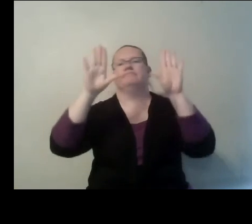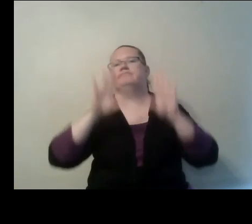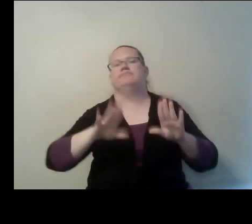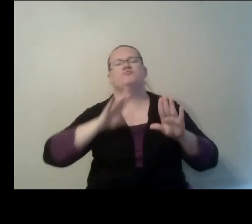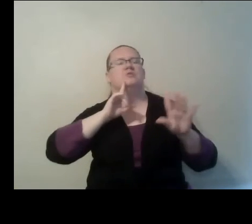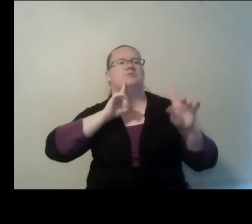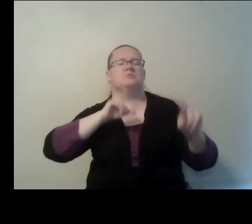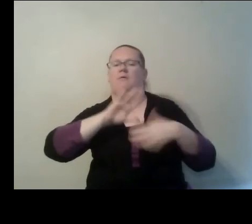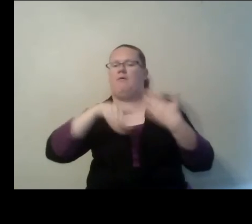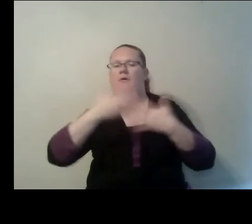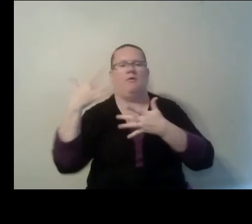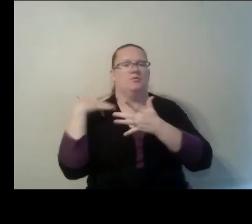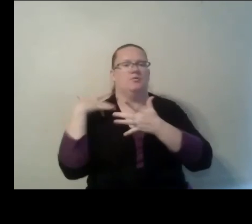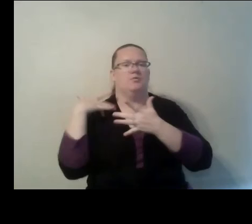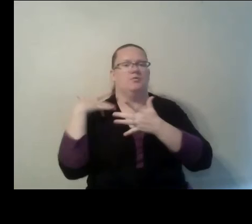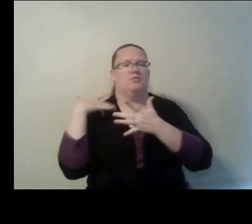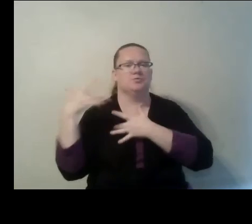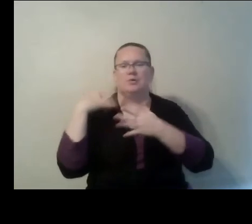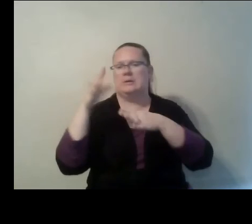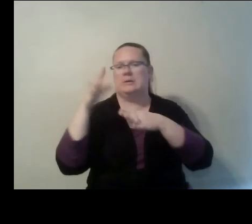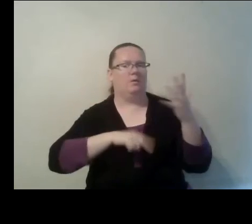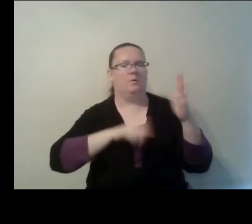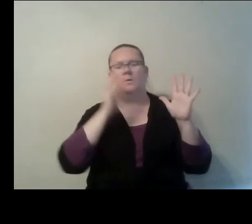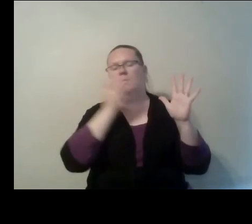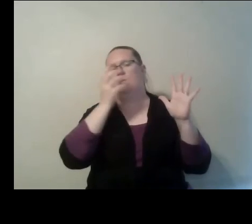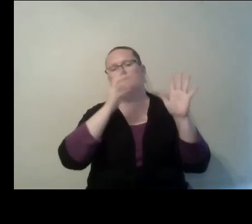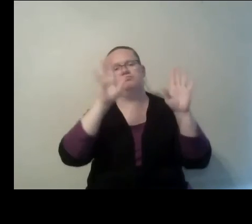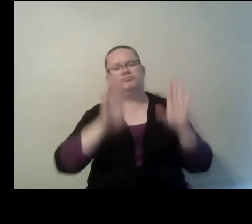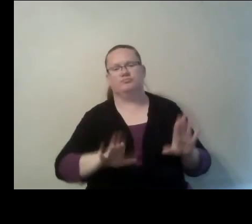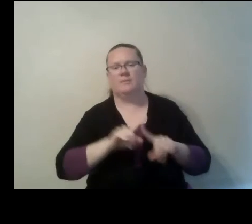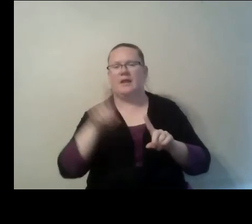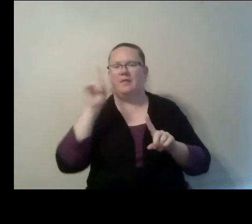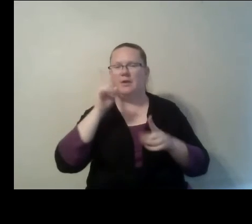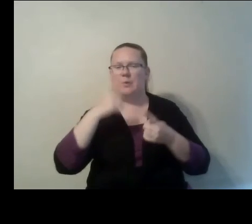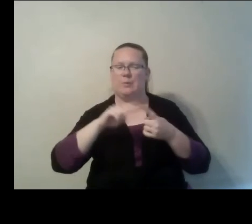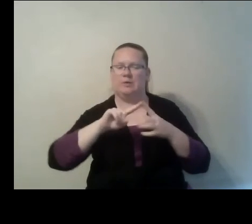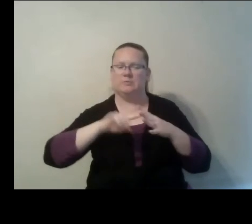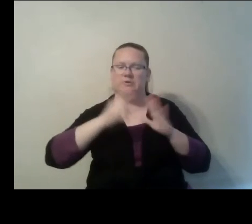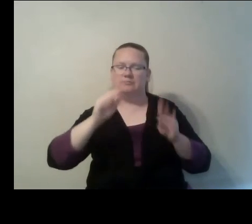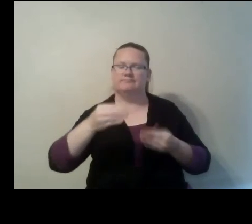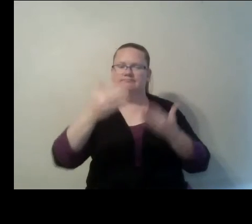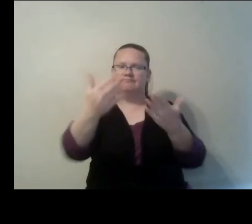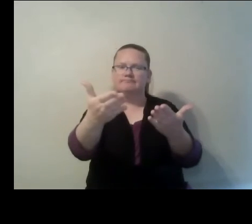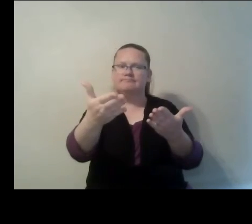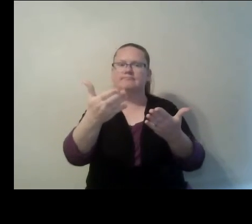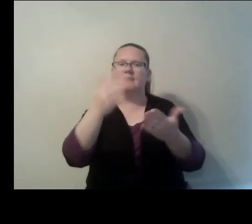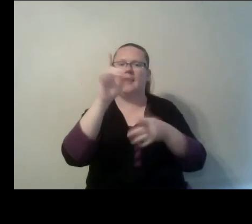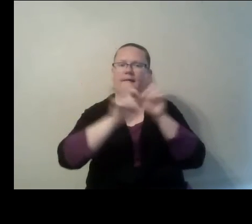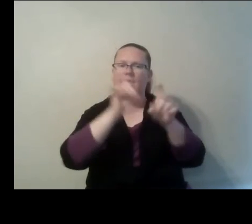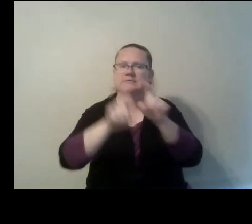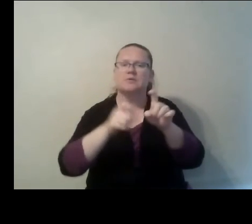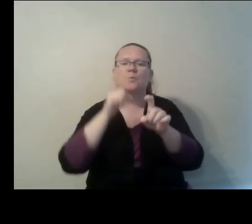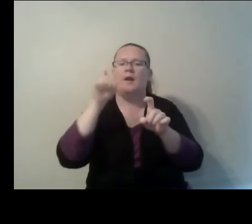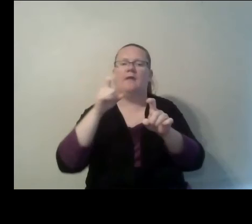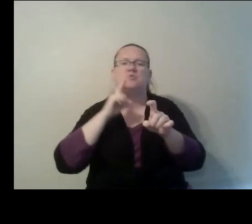concerns, businesses and things of that nature, that I think we'll start making recommendations and asks, and we won't have to go into